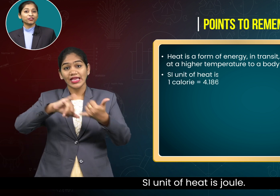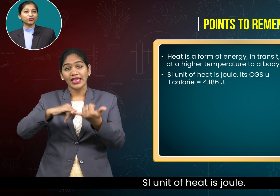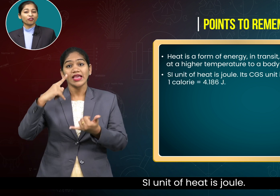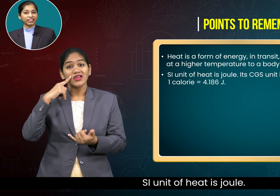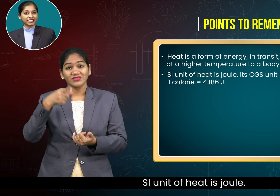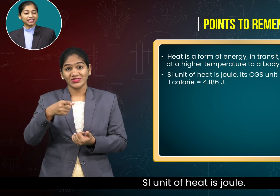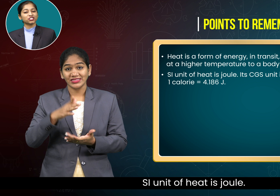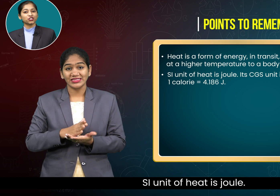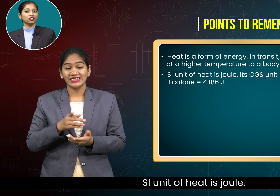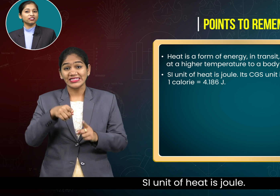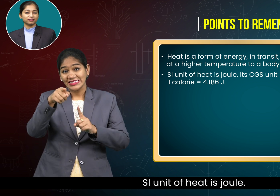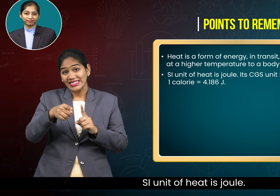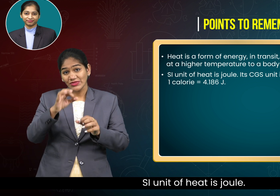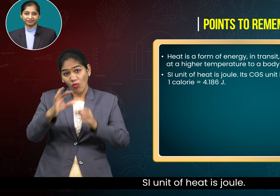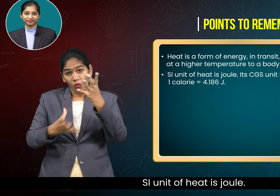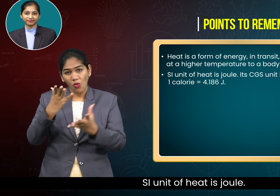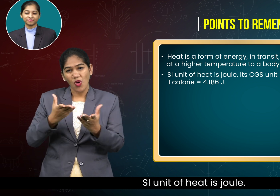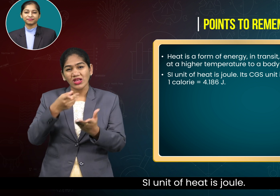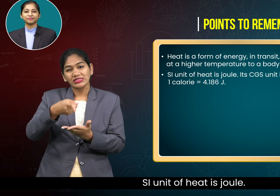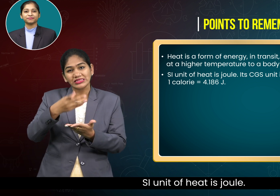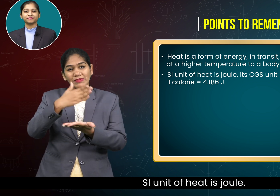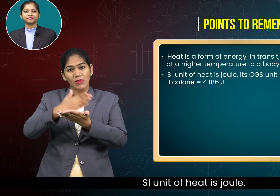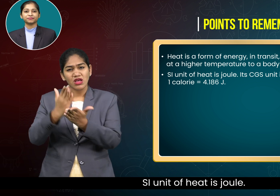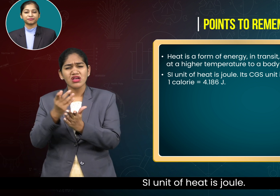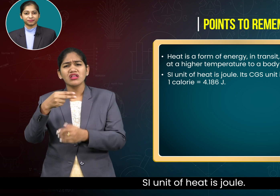SI unit of heat is joule.